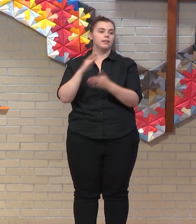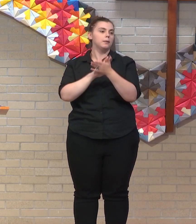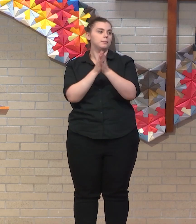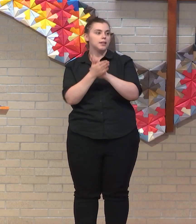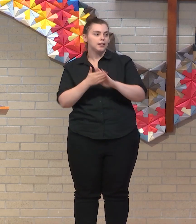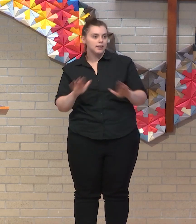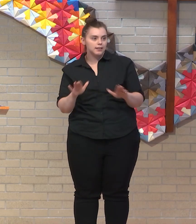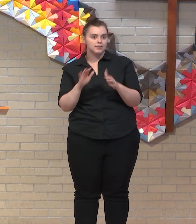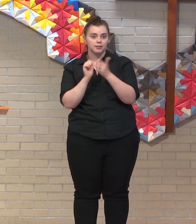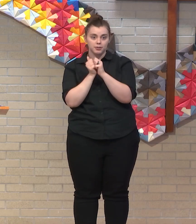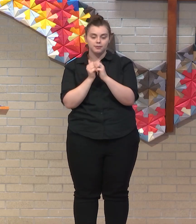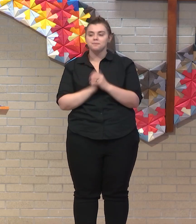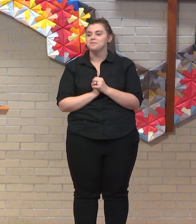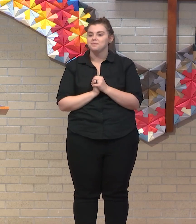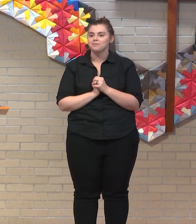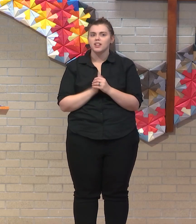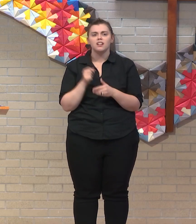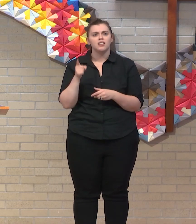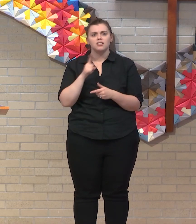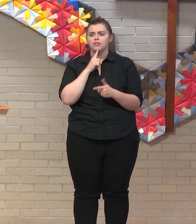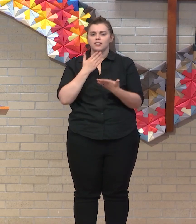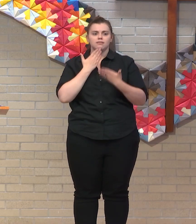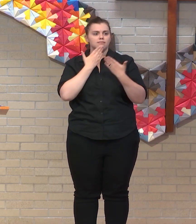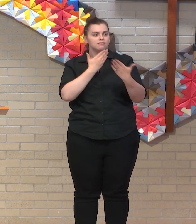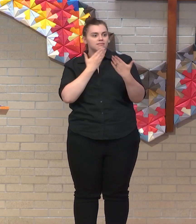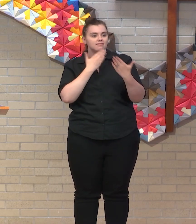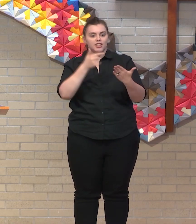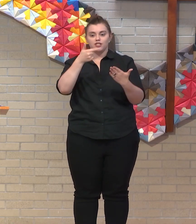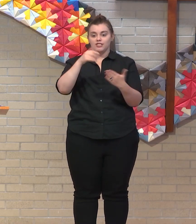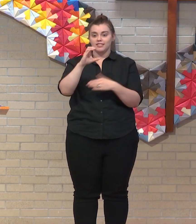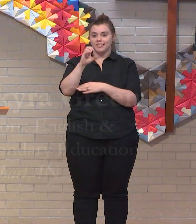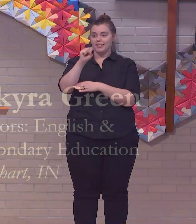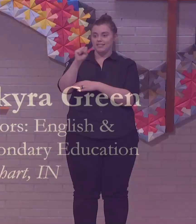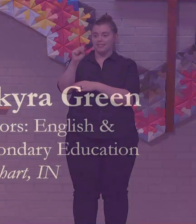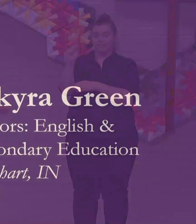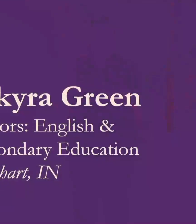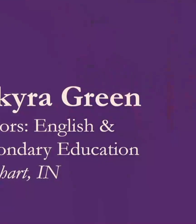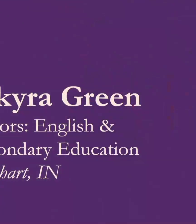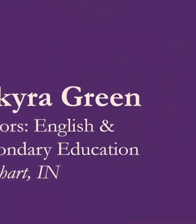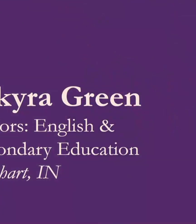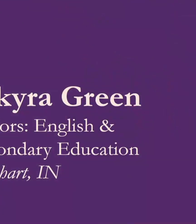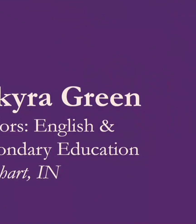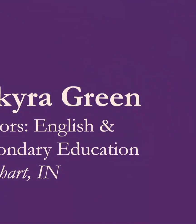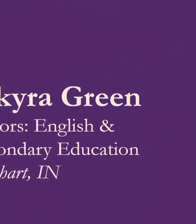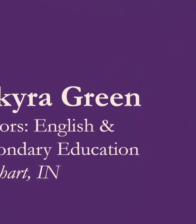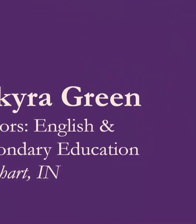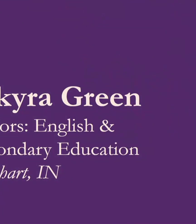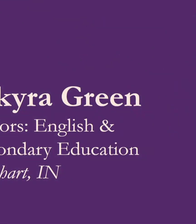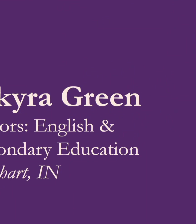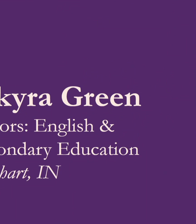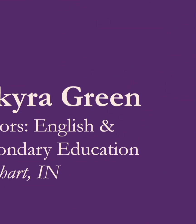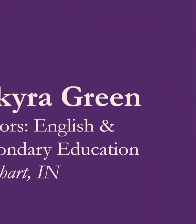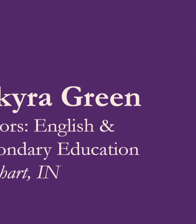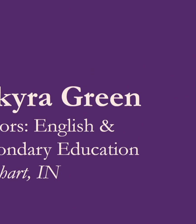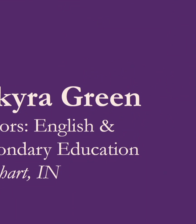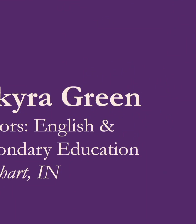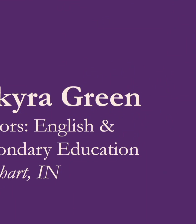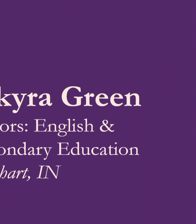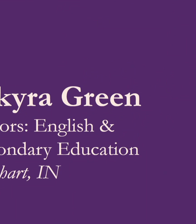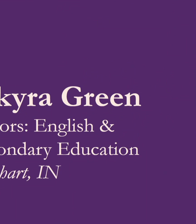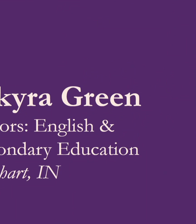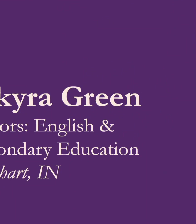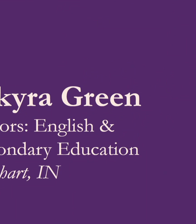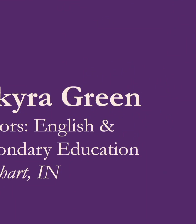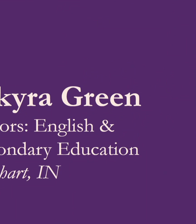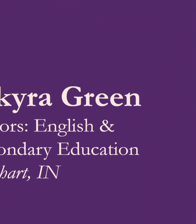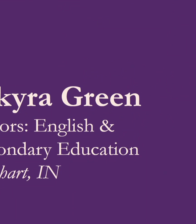Contest. Jakira is grateful for GC's SST programs, but she also understands that being a global citizen does